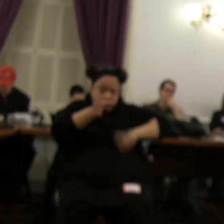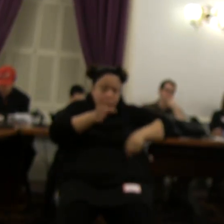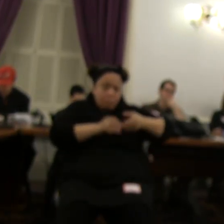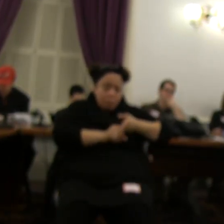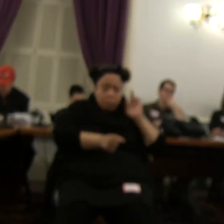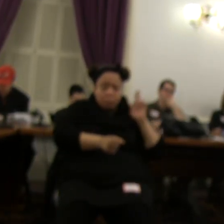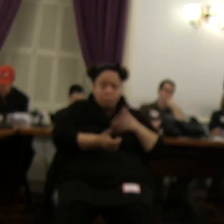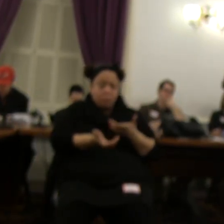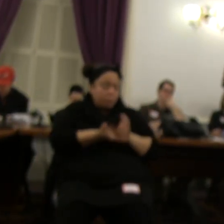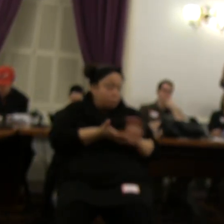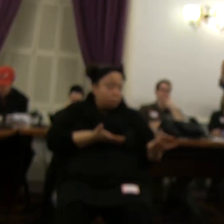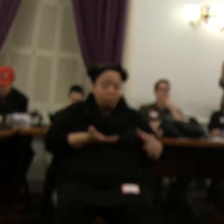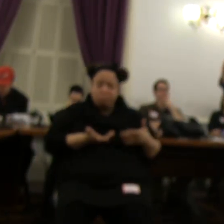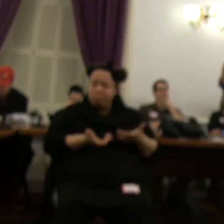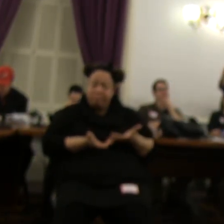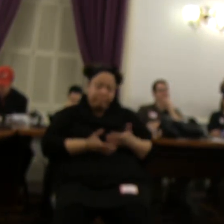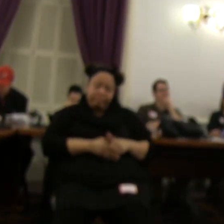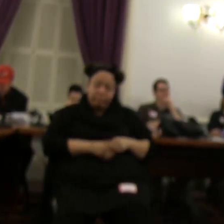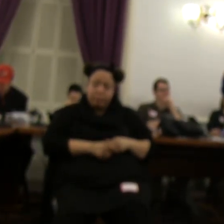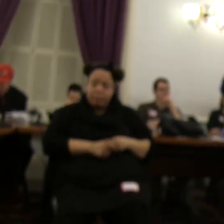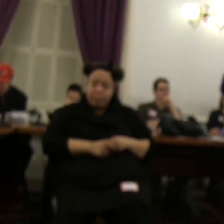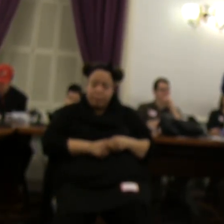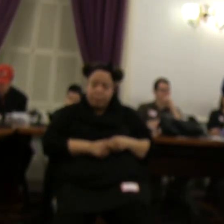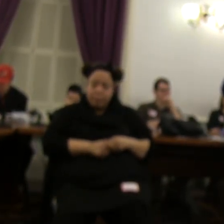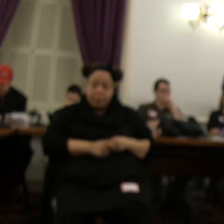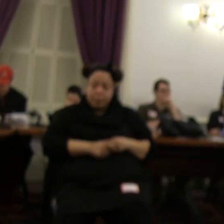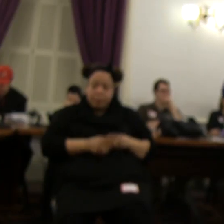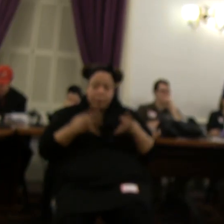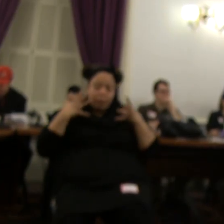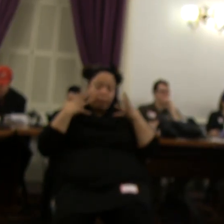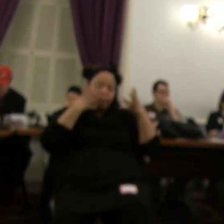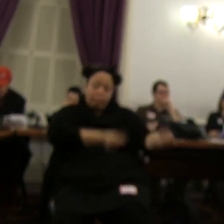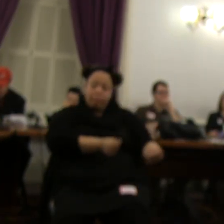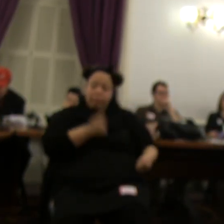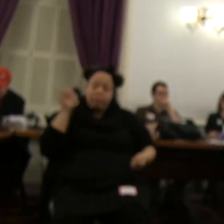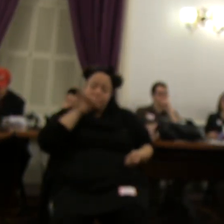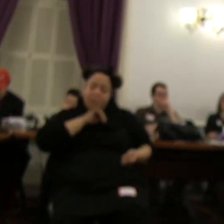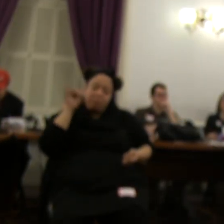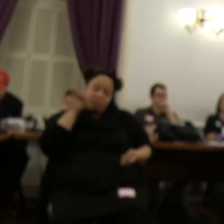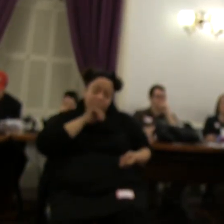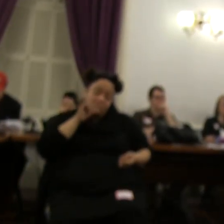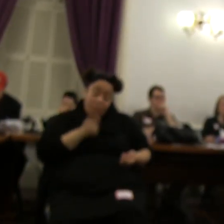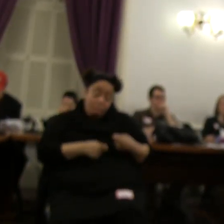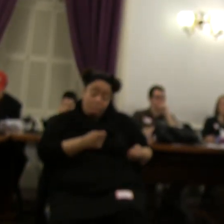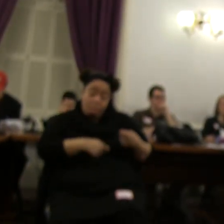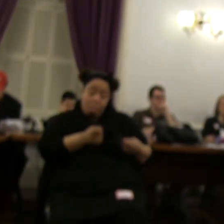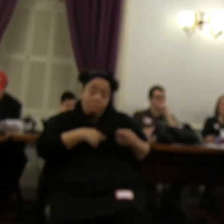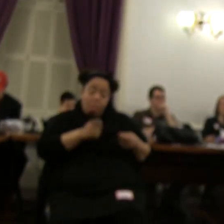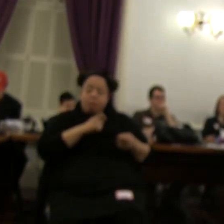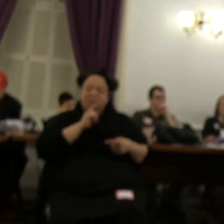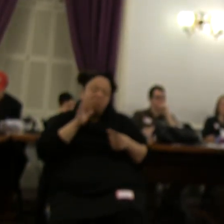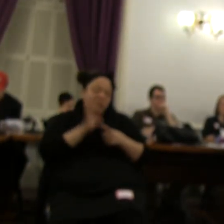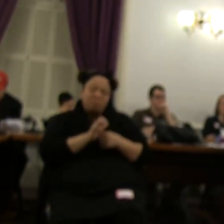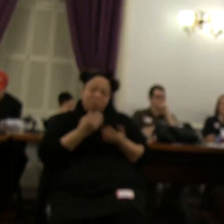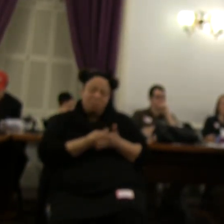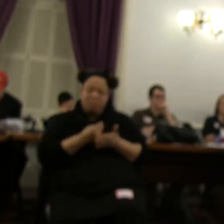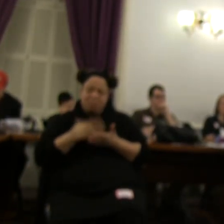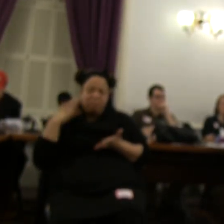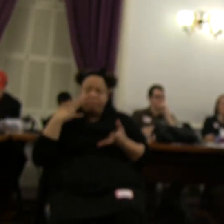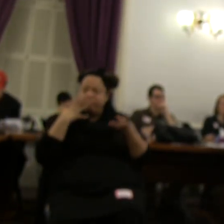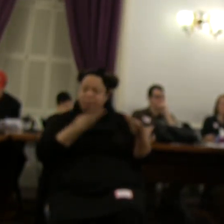aside from that being very disruptive to the people that they serve, it's also really expensive to